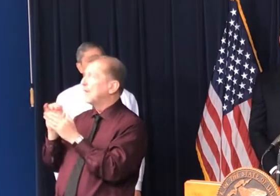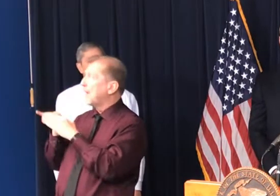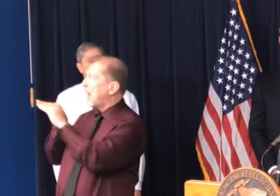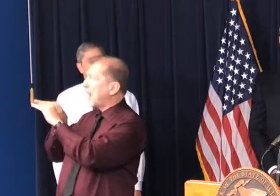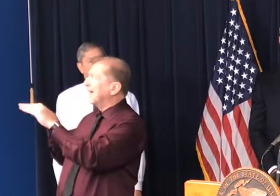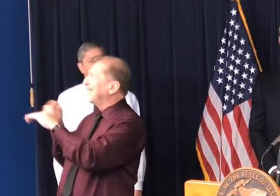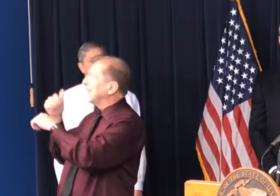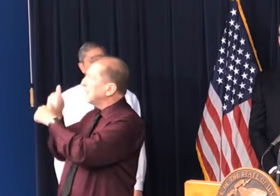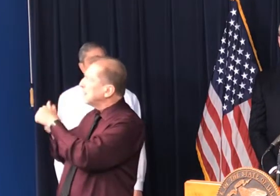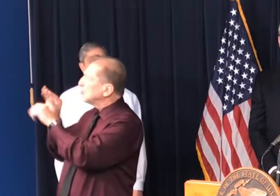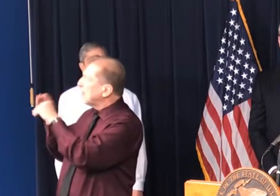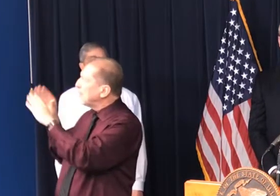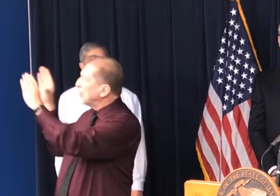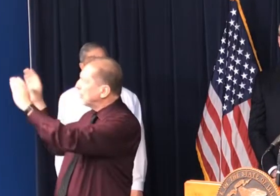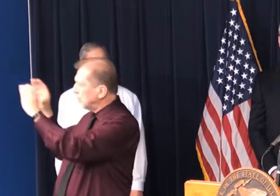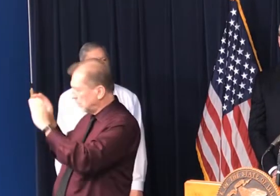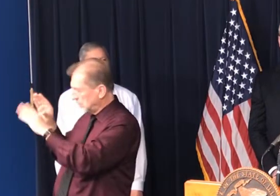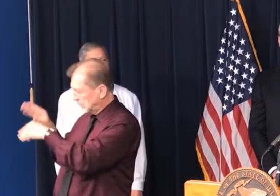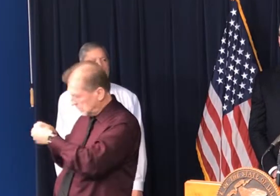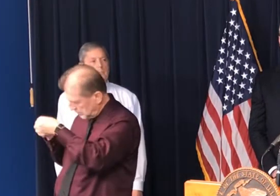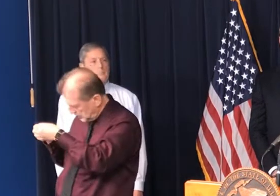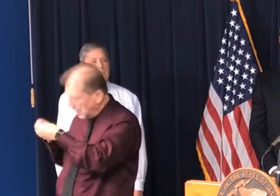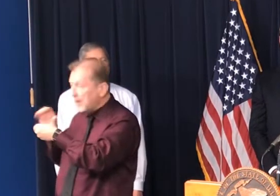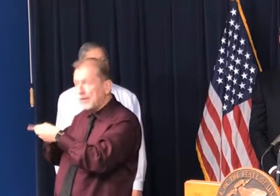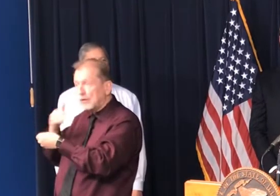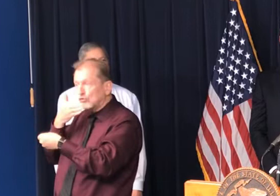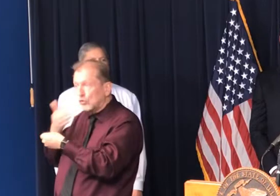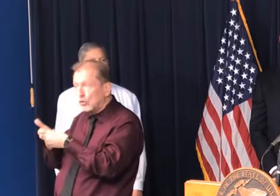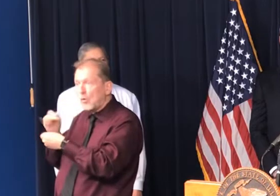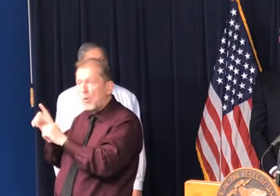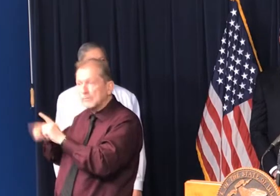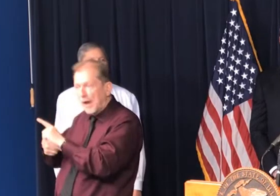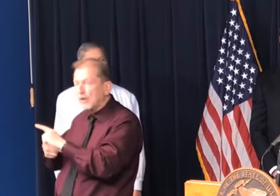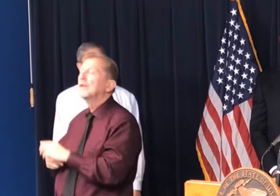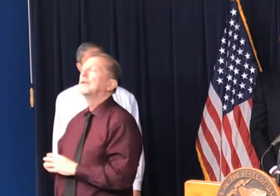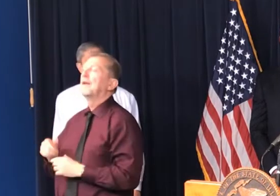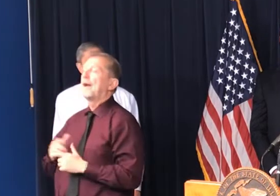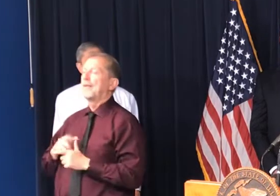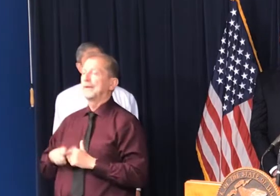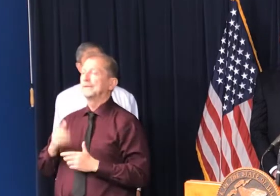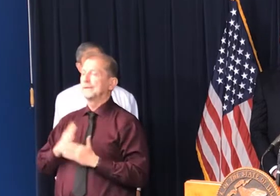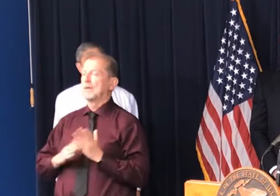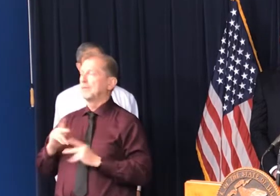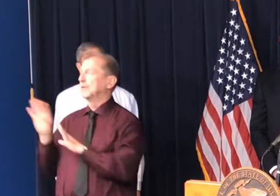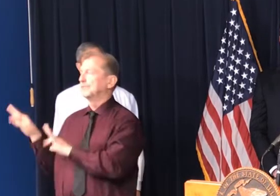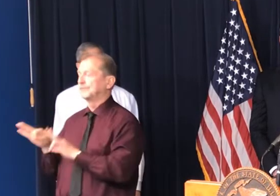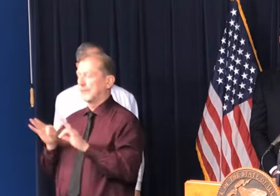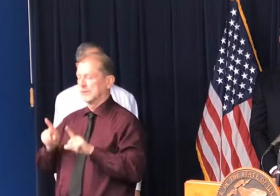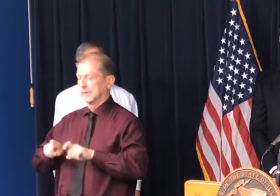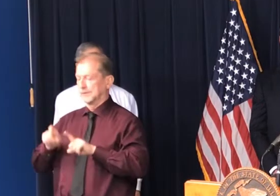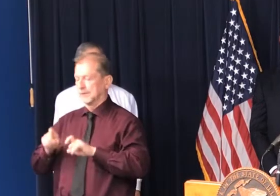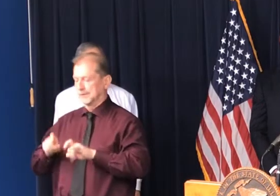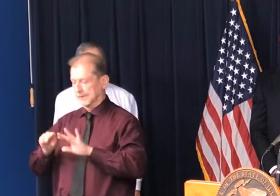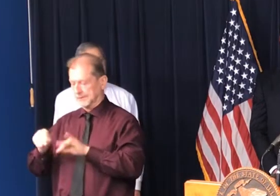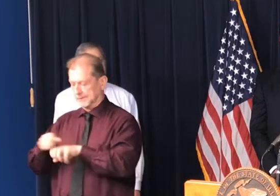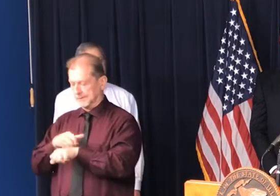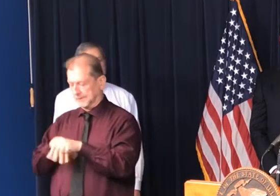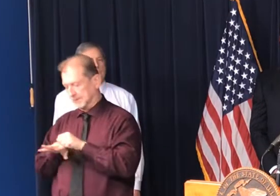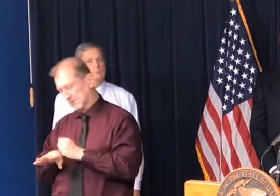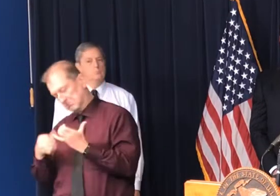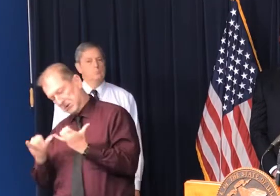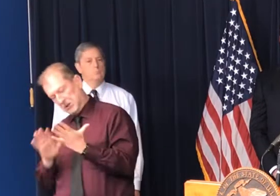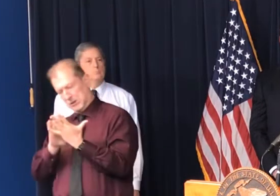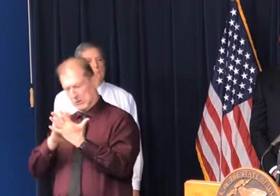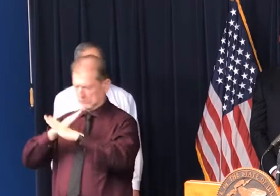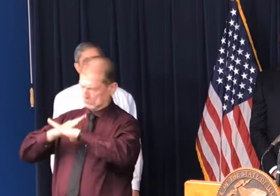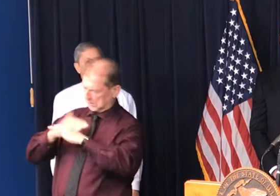Program goes through each lot number of the equipment and then has a group of people who will do tests to see if that equipment is